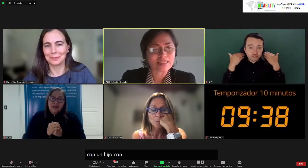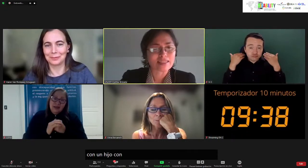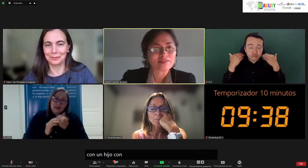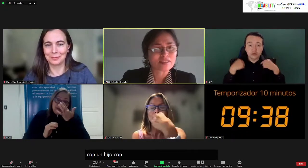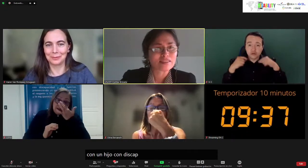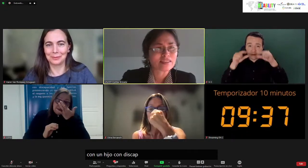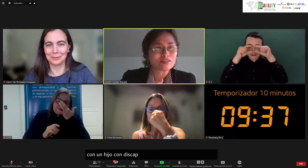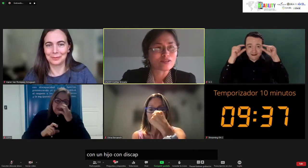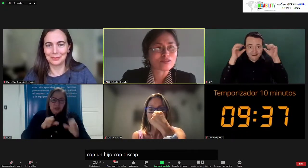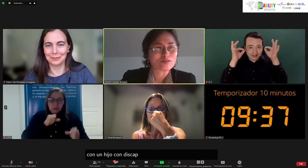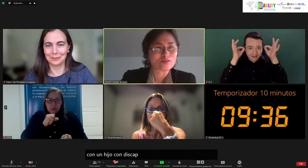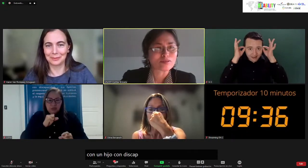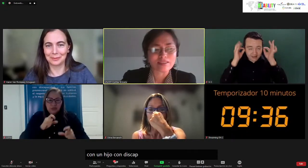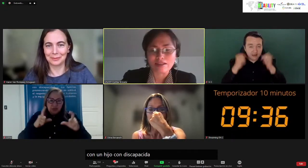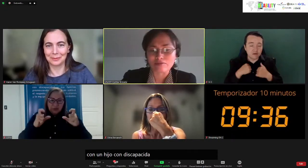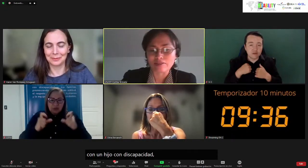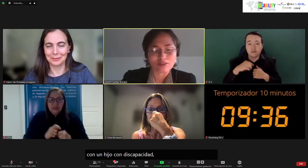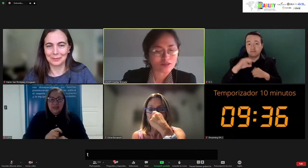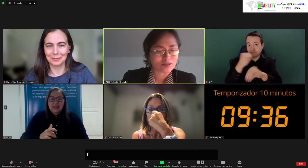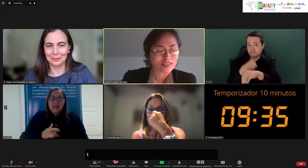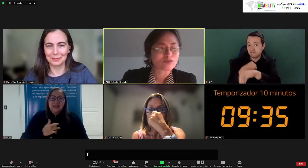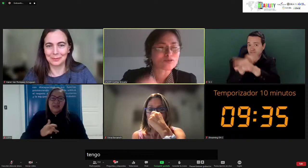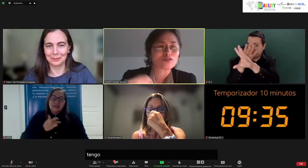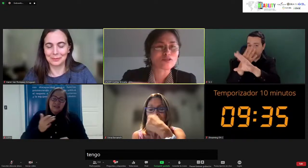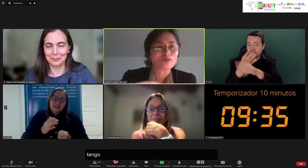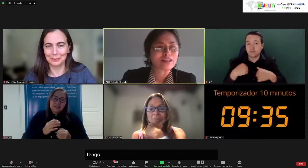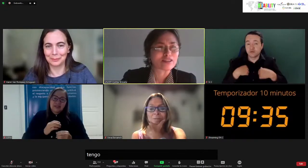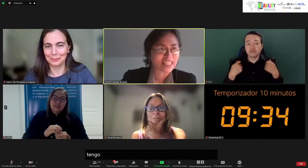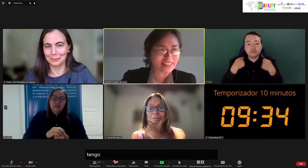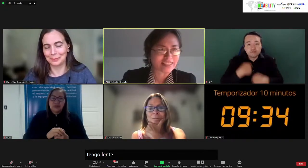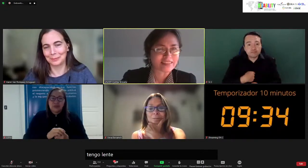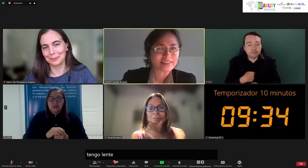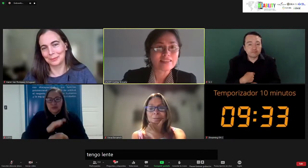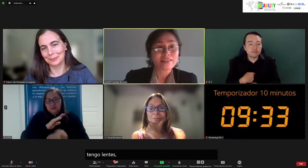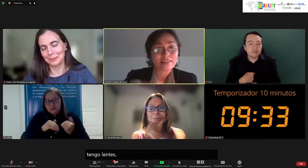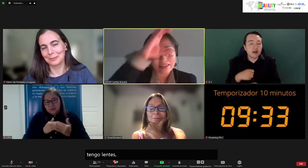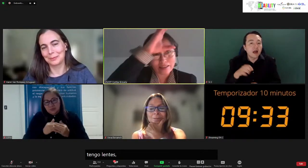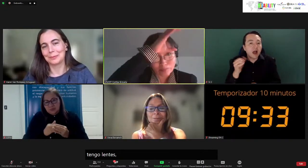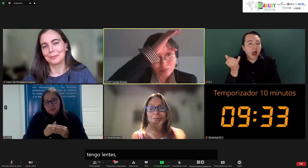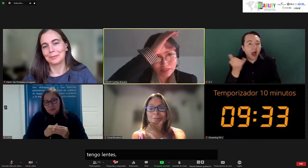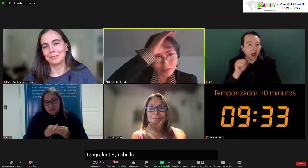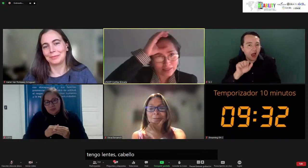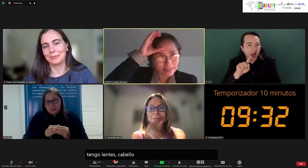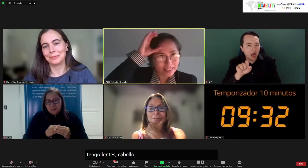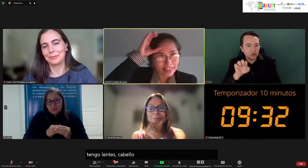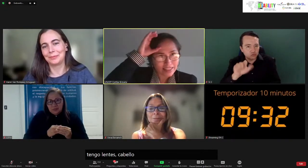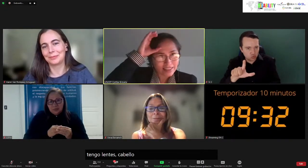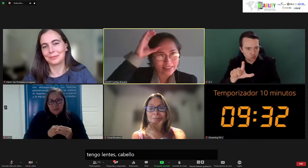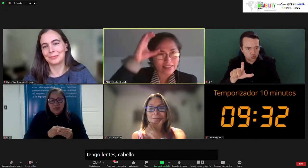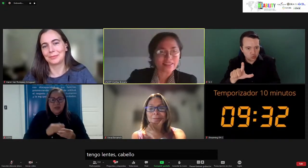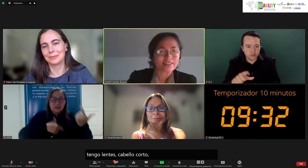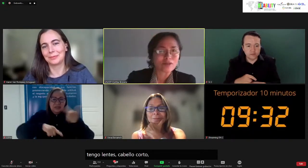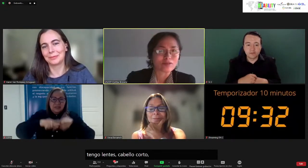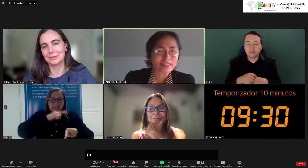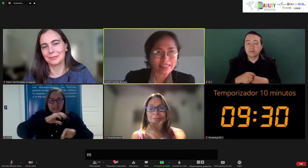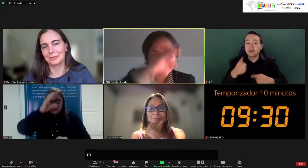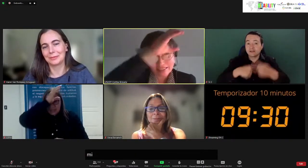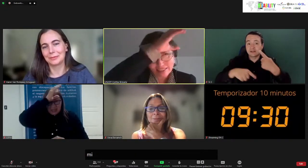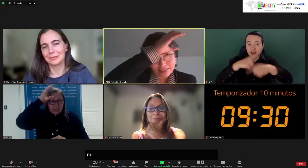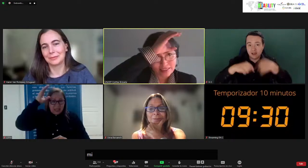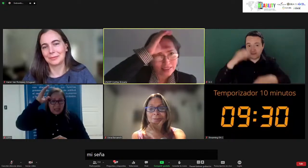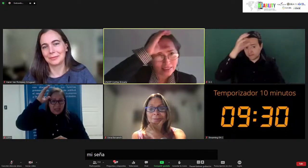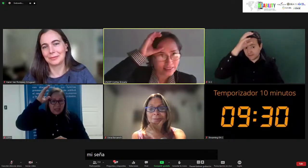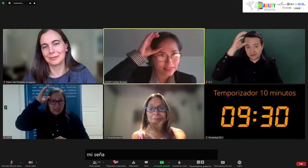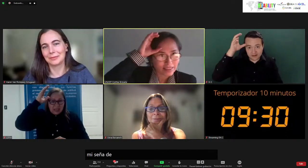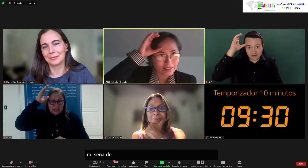currently sitting before the camera with a blue coat with a stripped